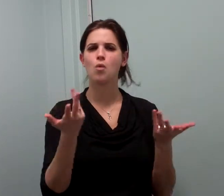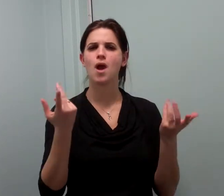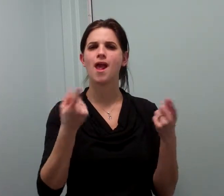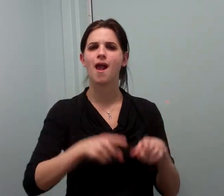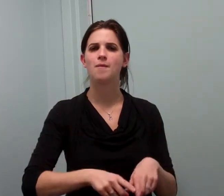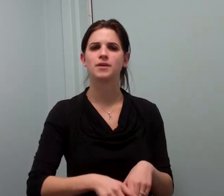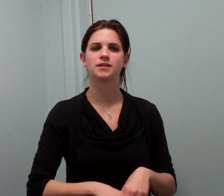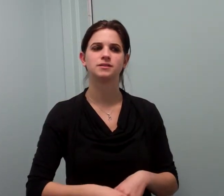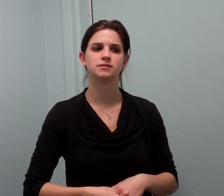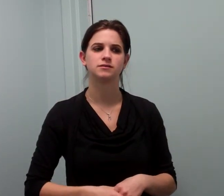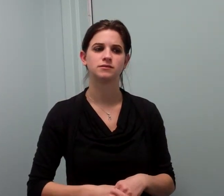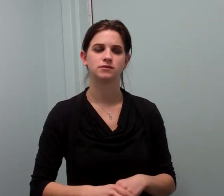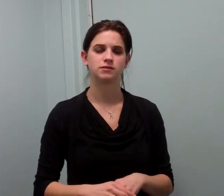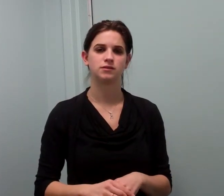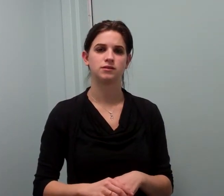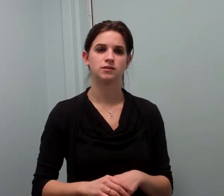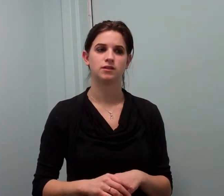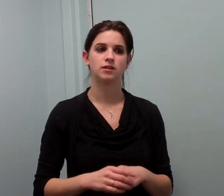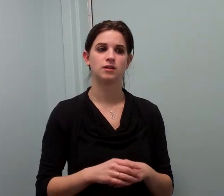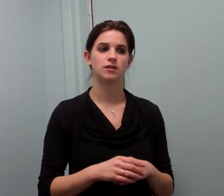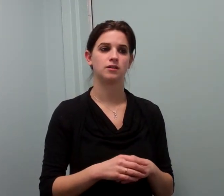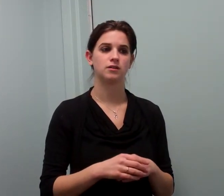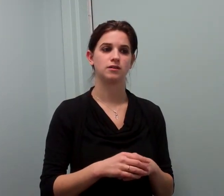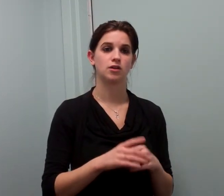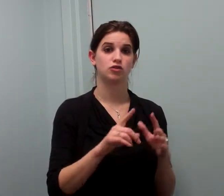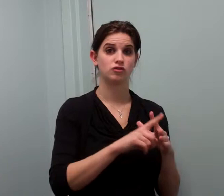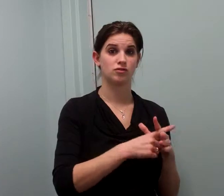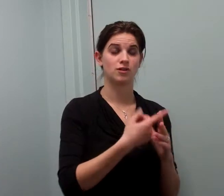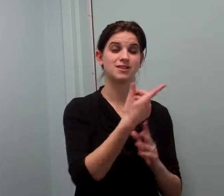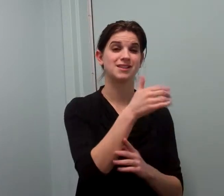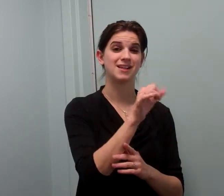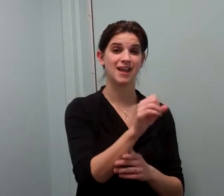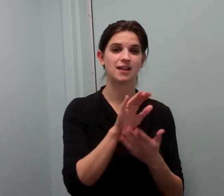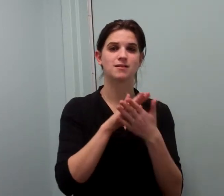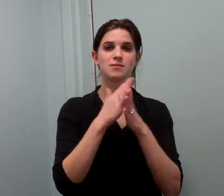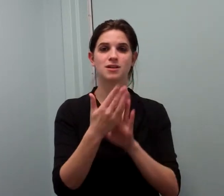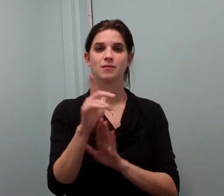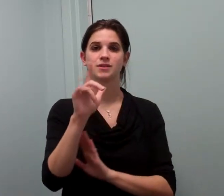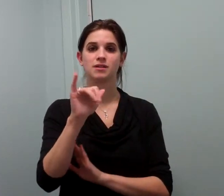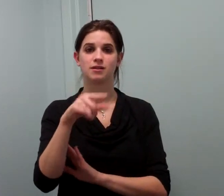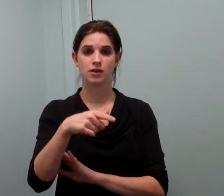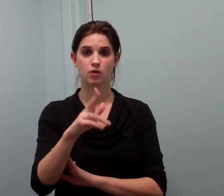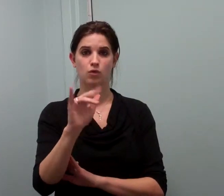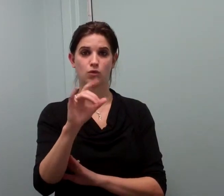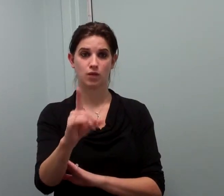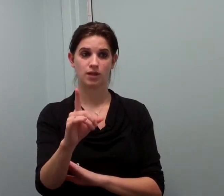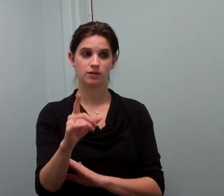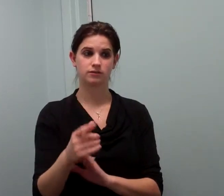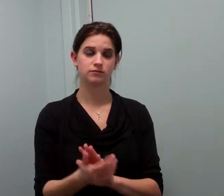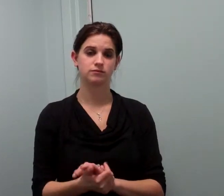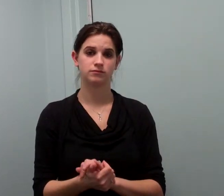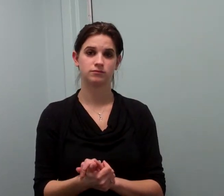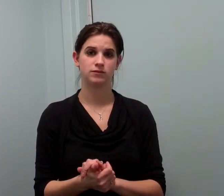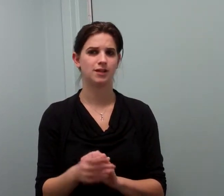To get it to go from a gas to a liquid. It's the same thing you have to do to make it go from a liquid to a solid.